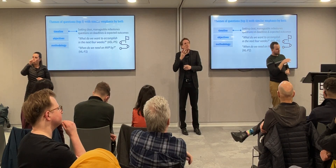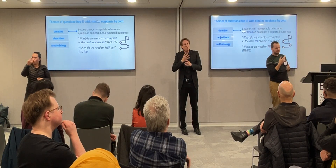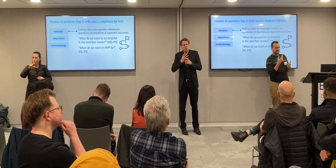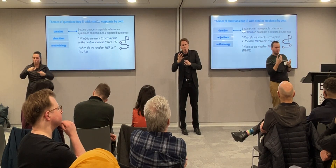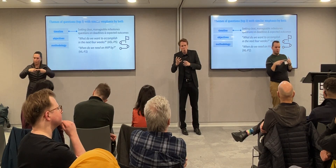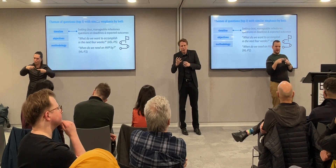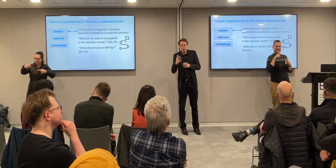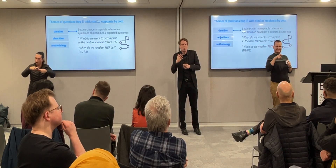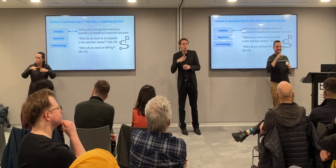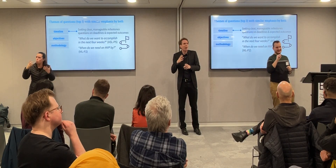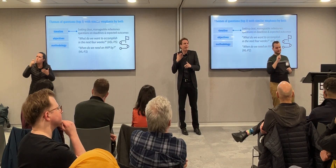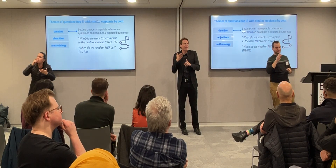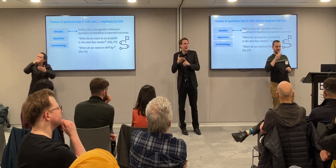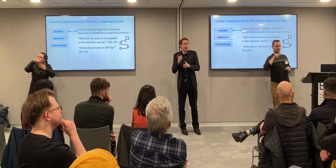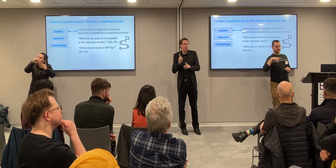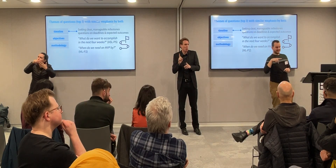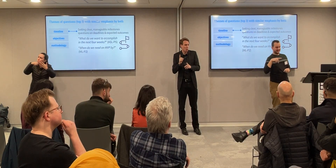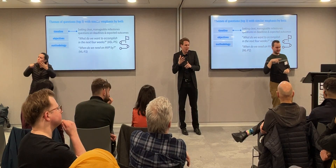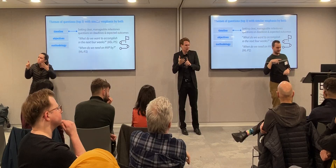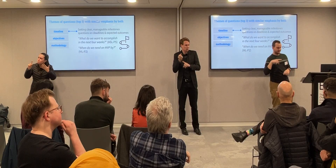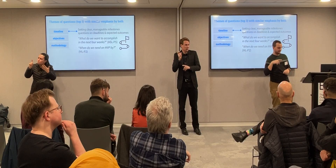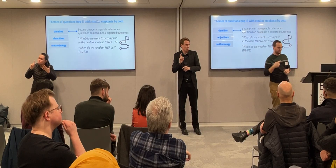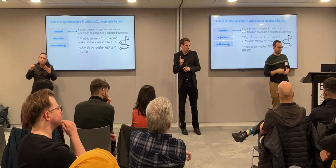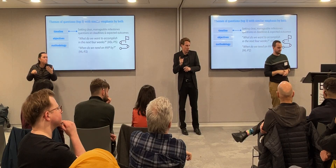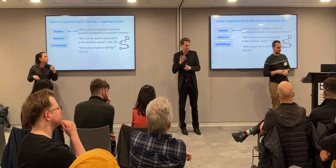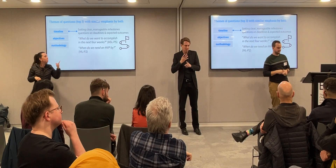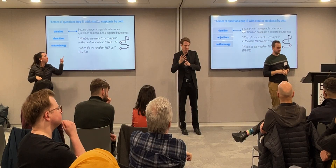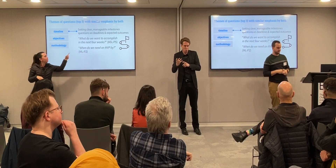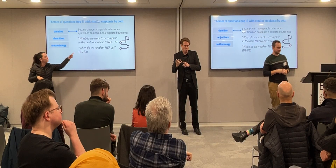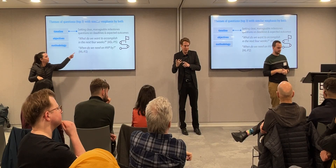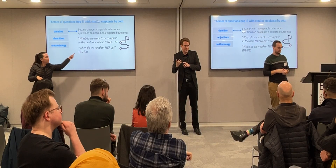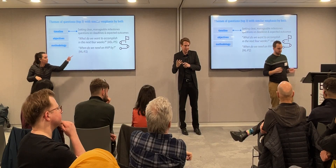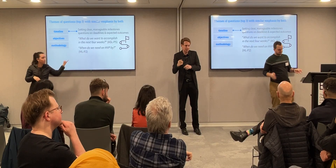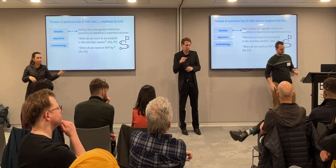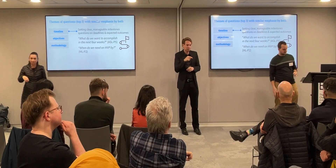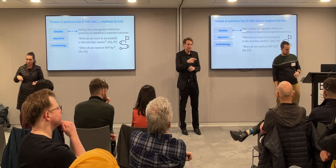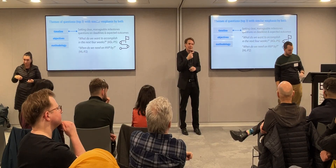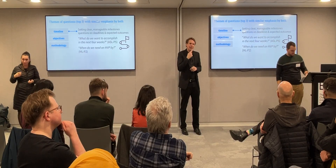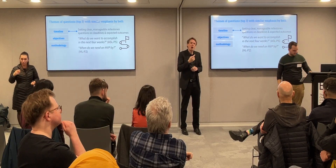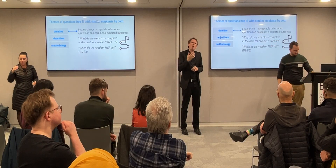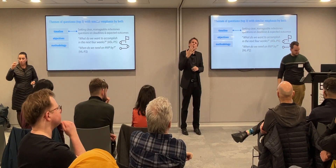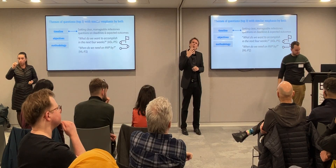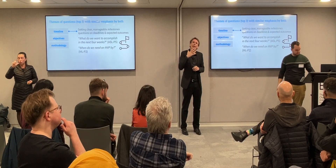a machine learning practitioner said, "When do we need an MVP by?"